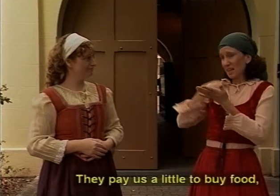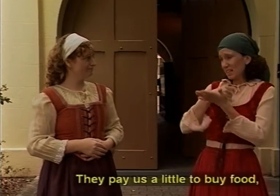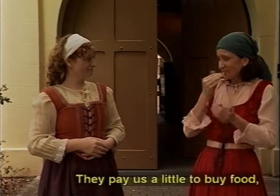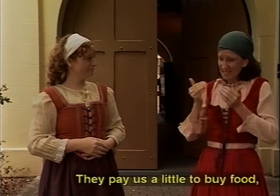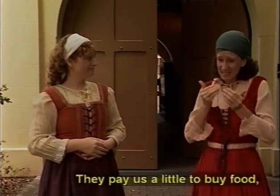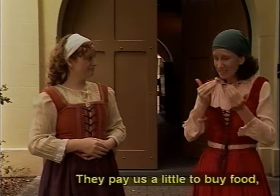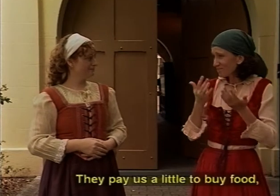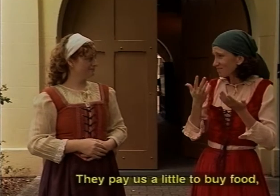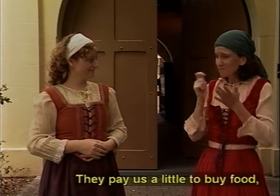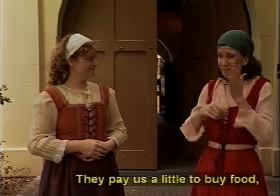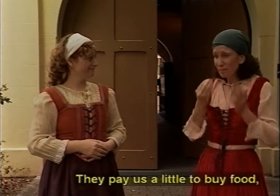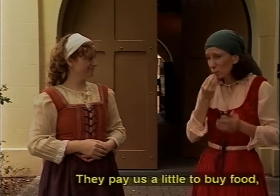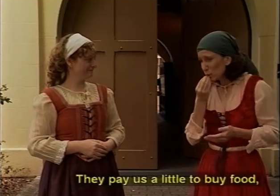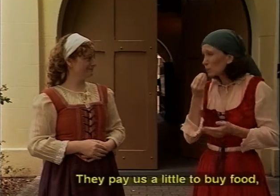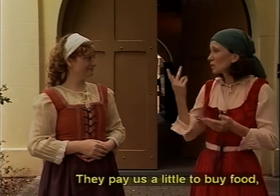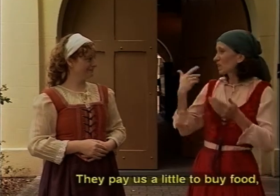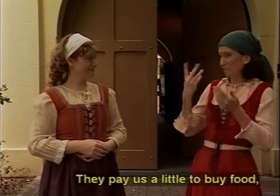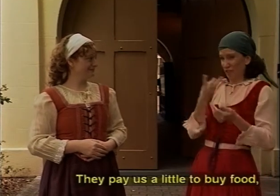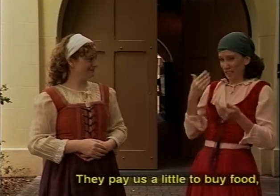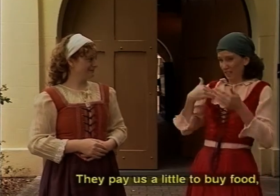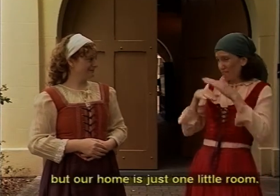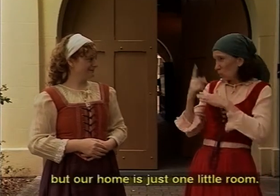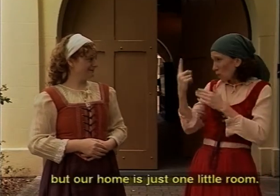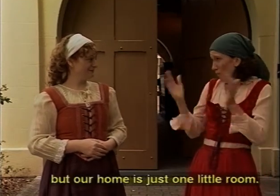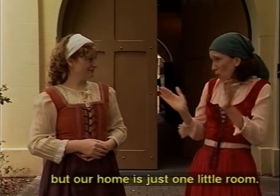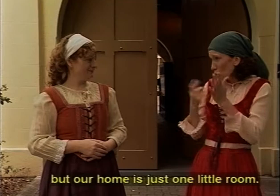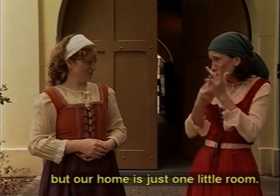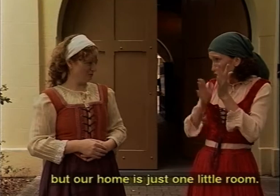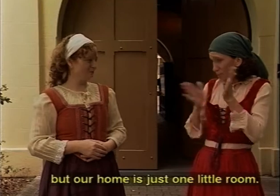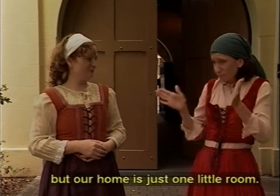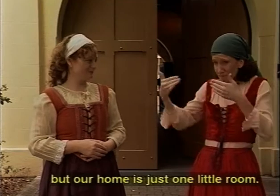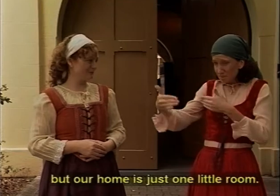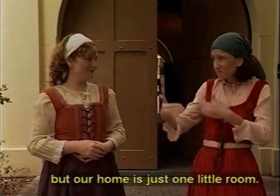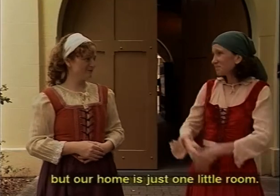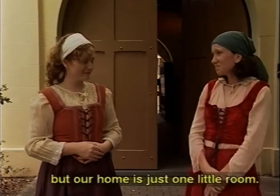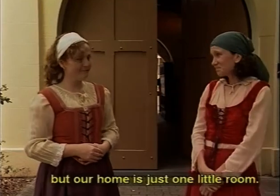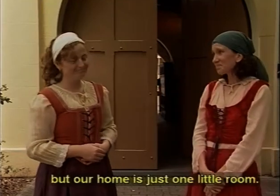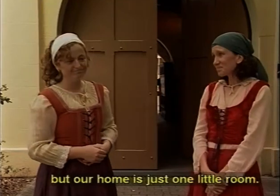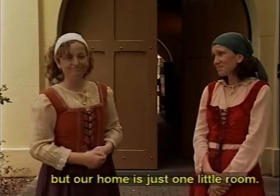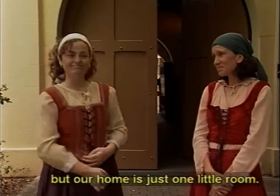They pay us a little so that we can buy some food, but our home is just one little room.